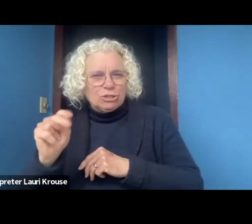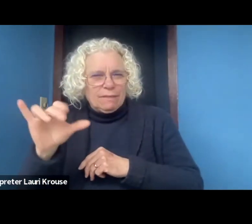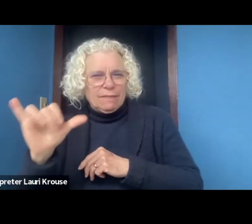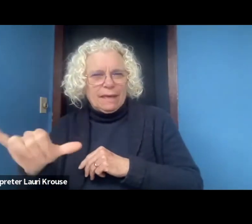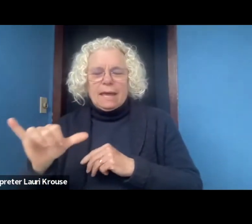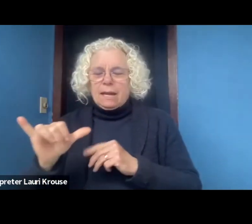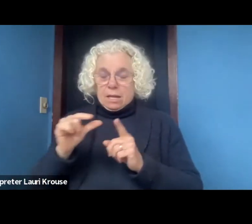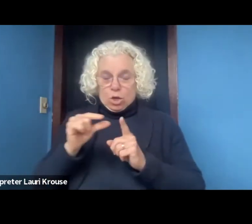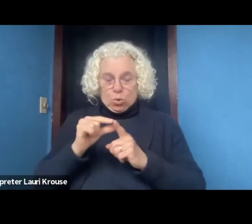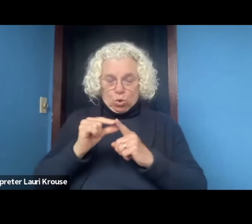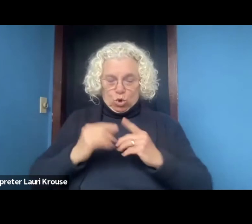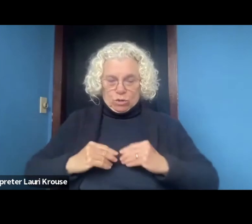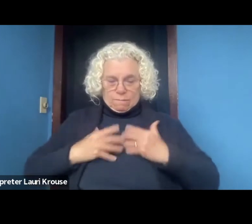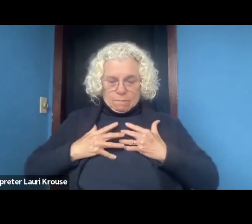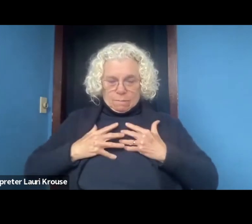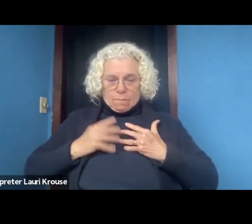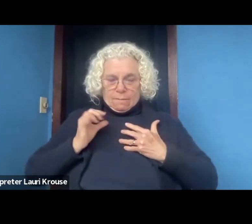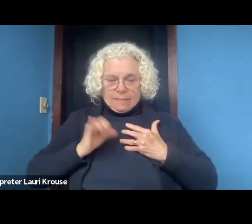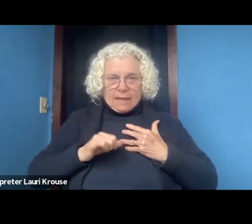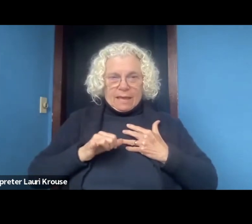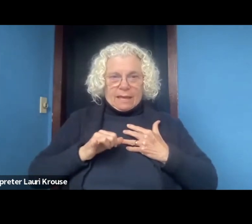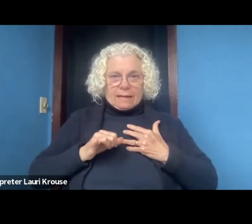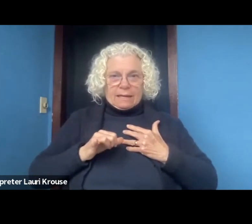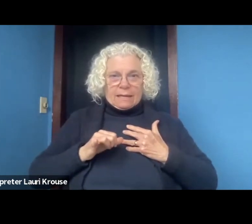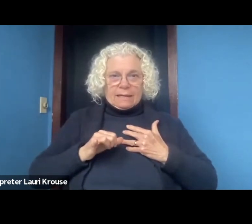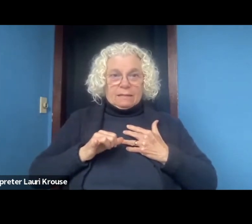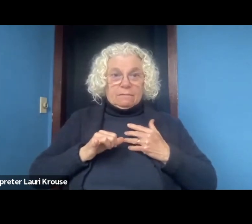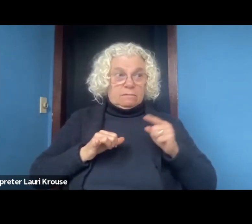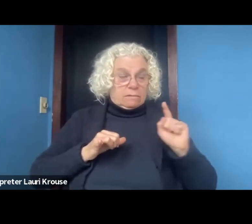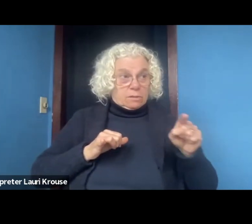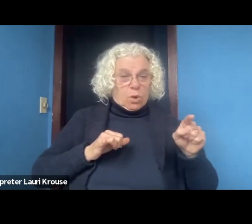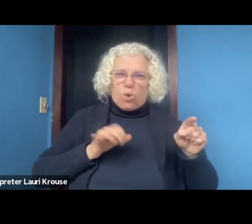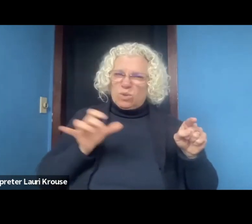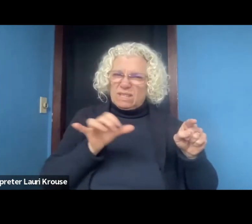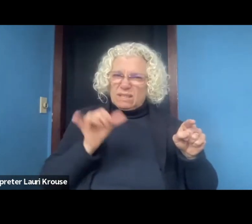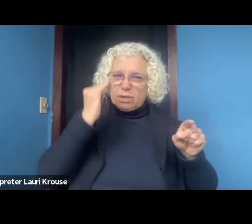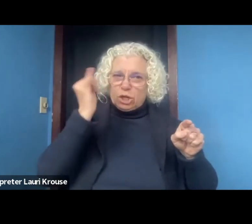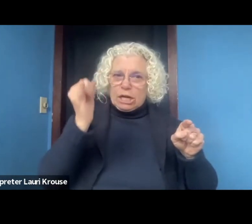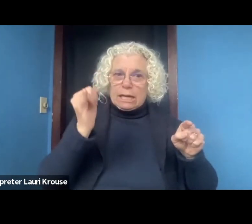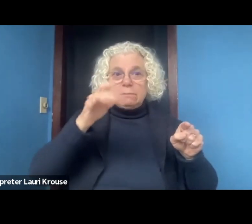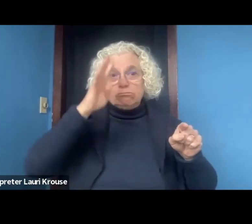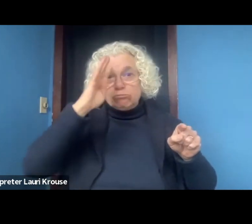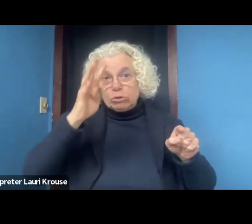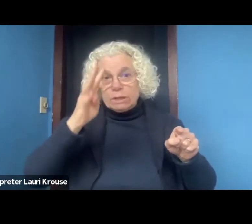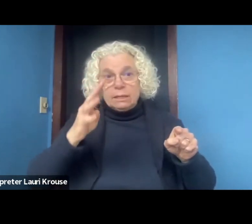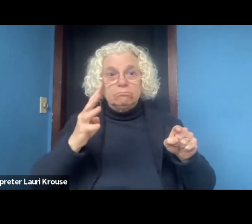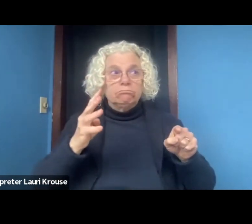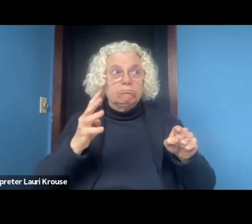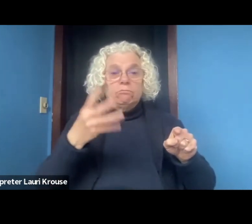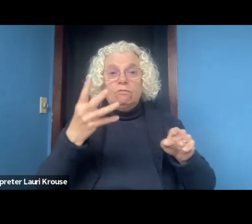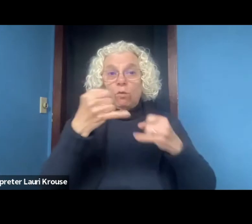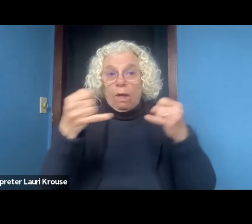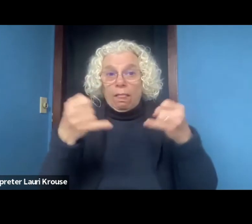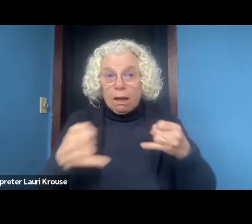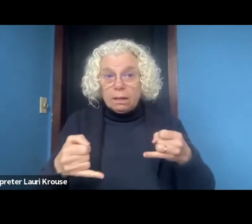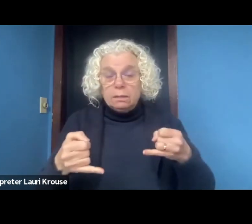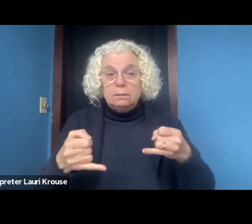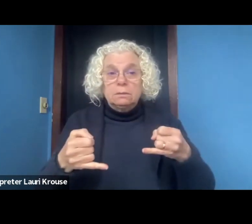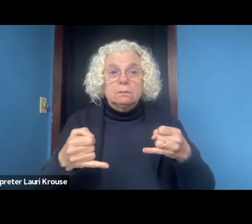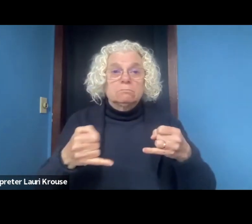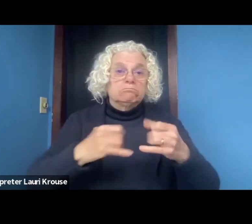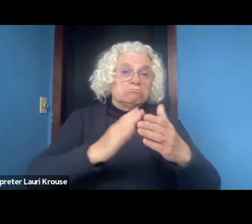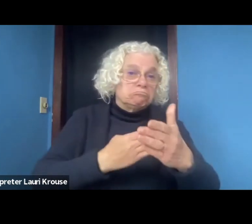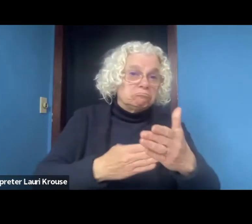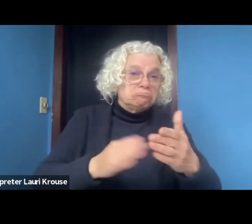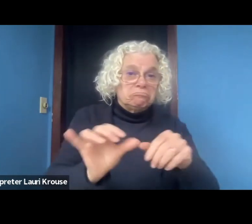inspiration, you can use what we did, come up with another 4-line piece, song, or you can even